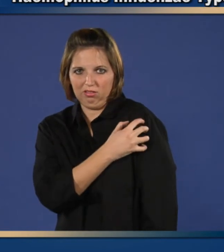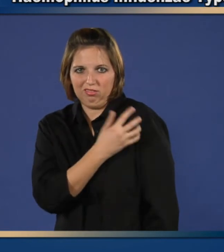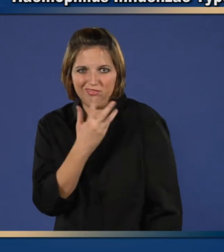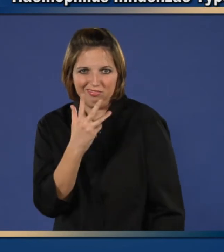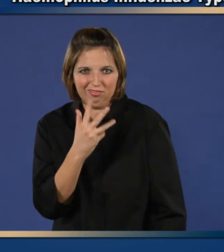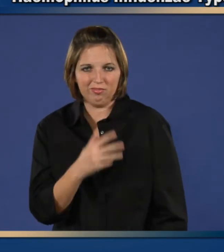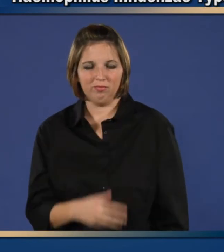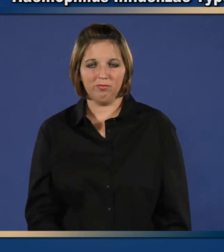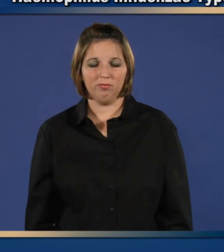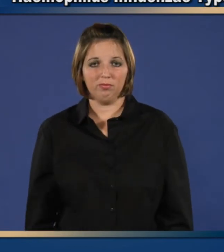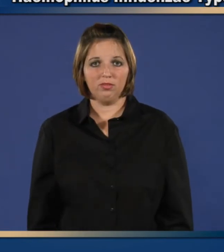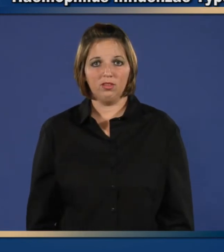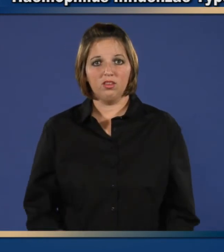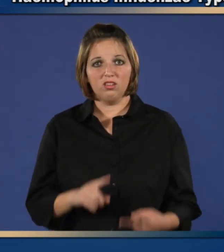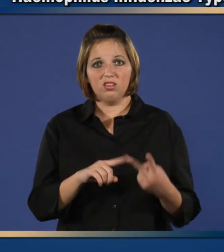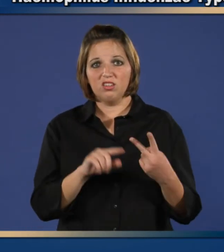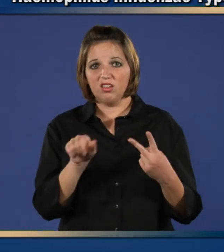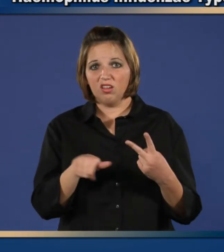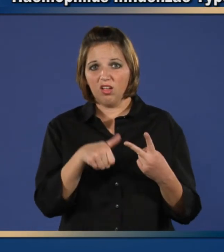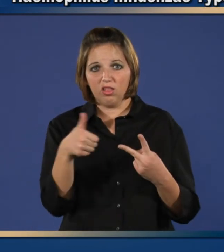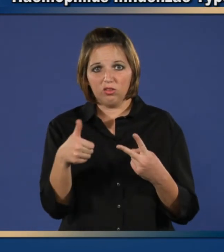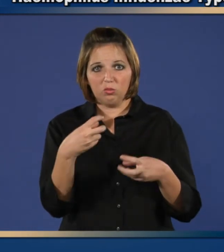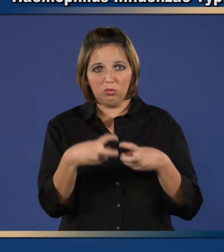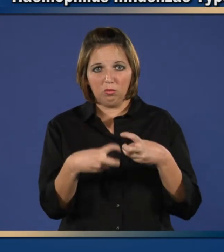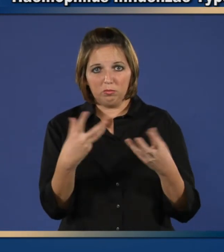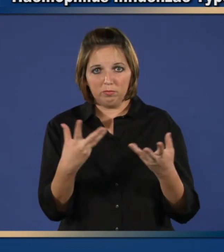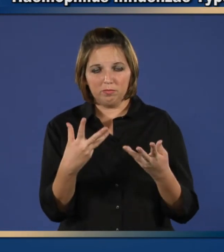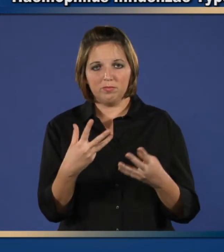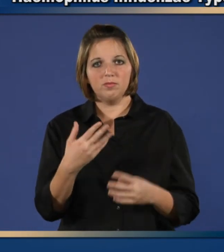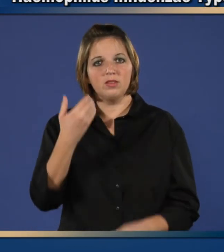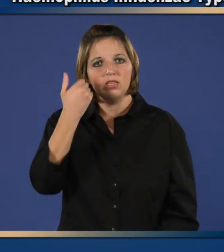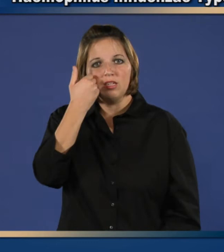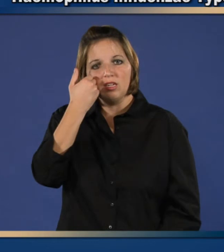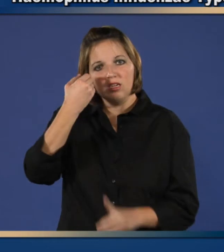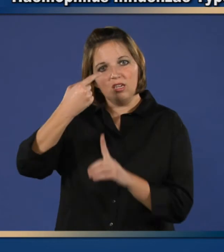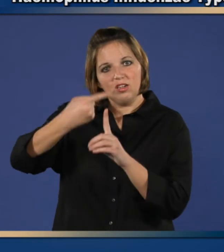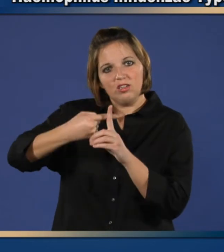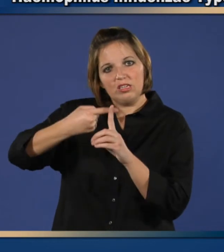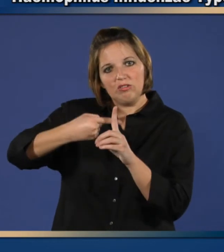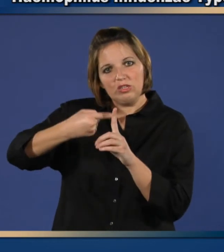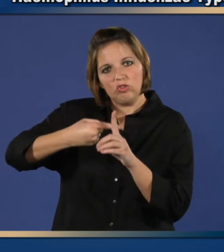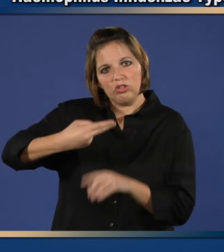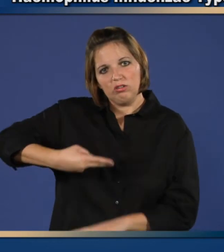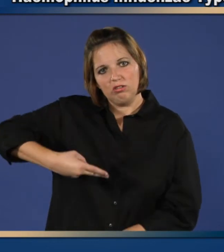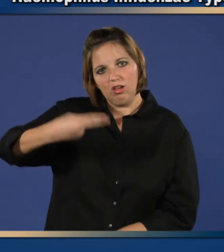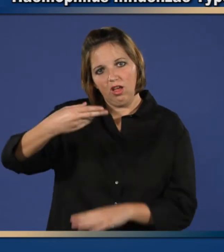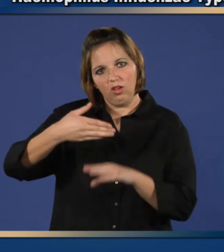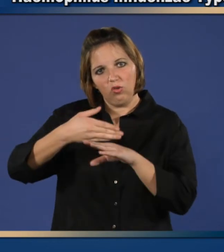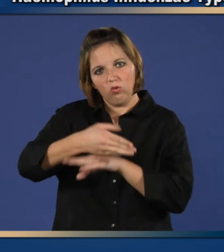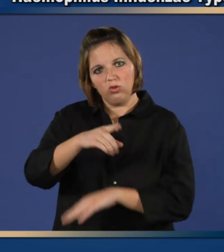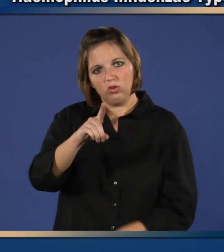Fever over 101 degrees, up to 1 out of 20 children.